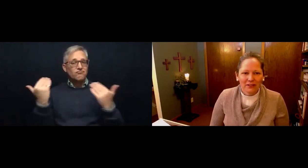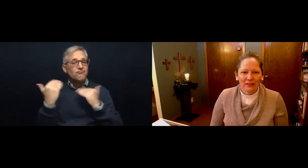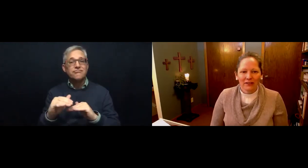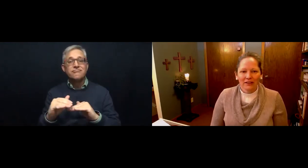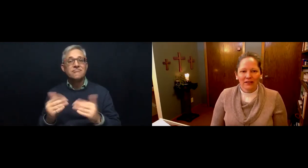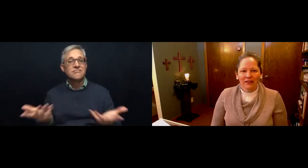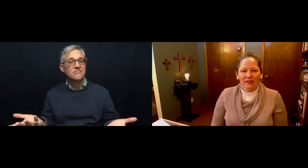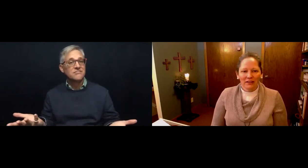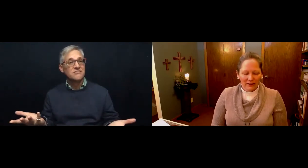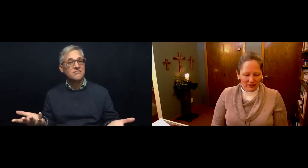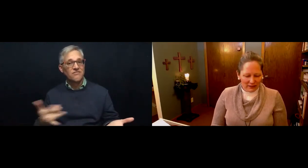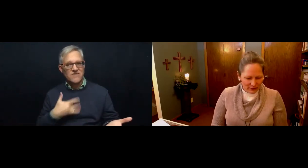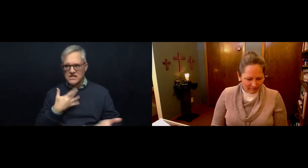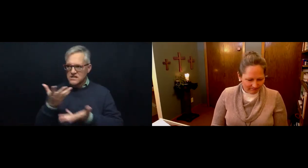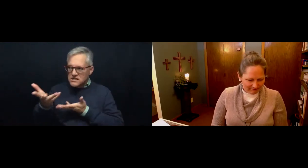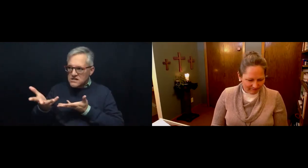struggle.